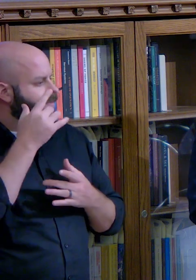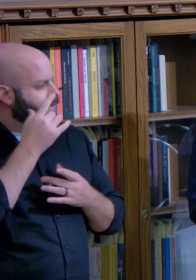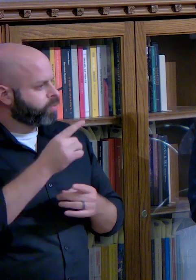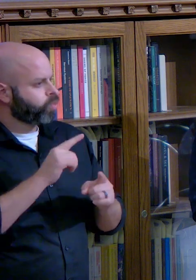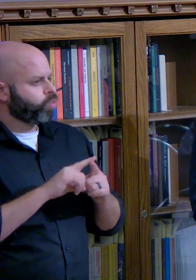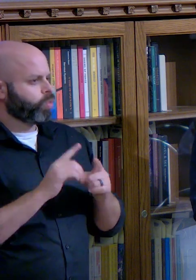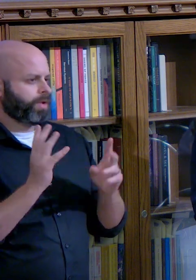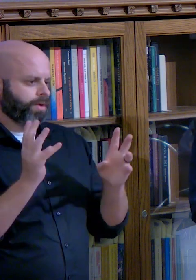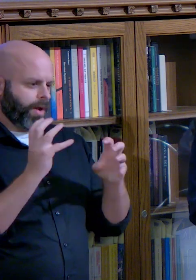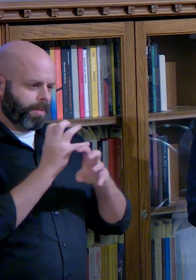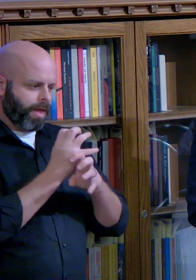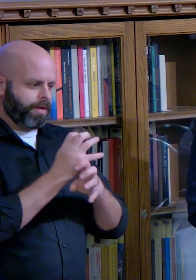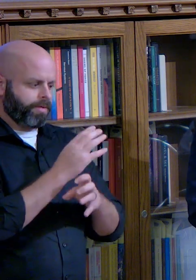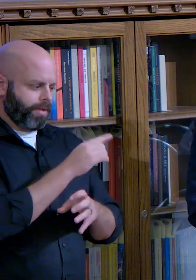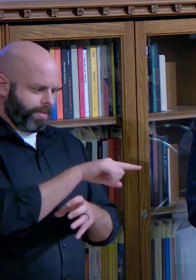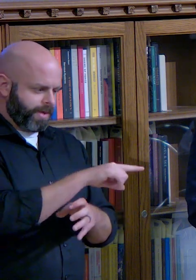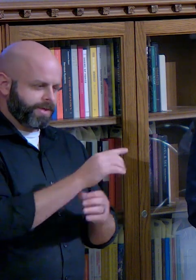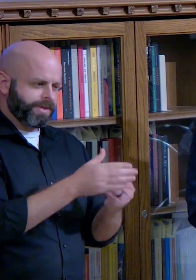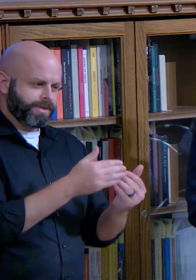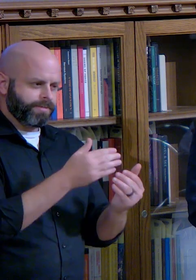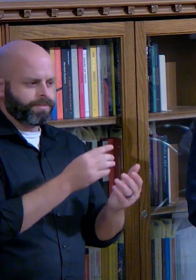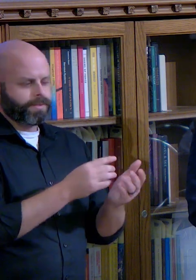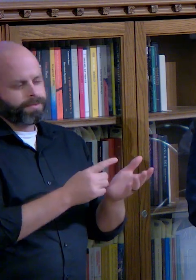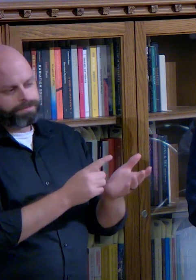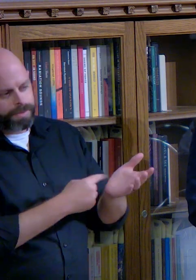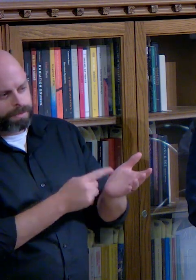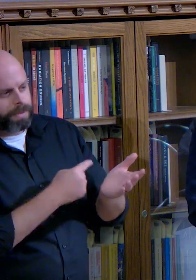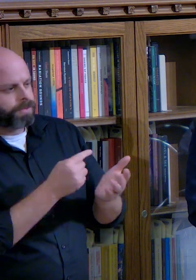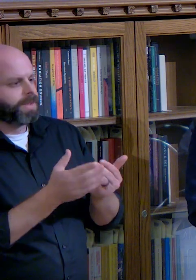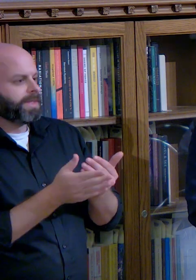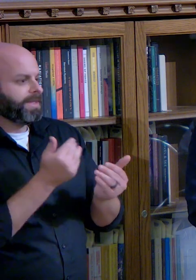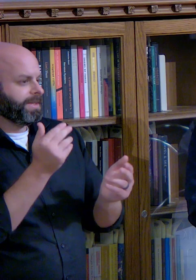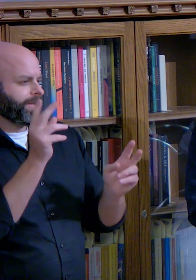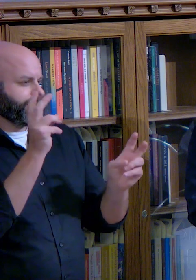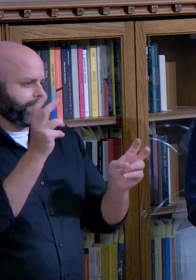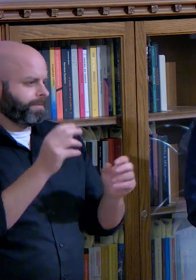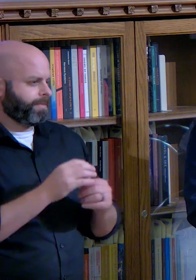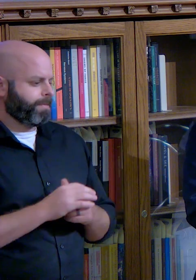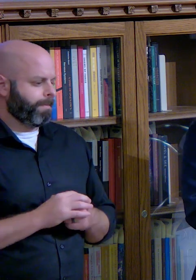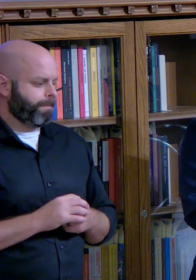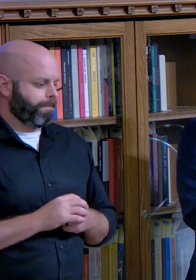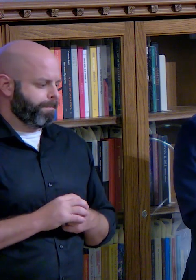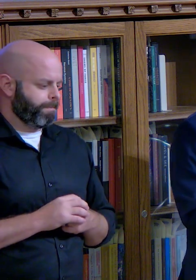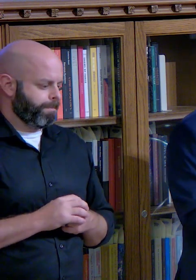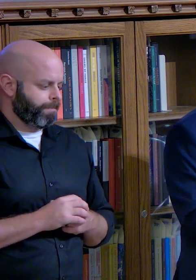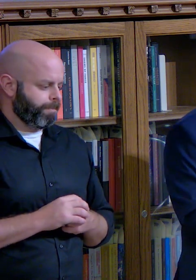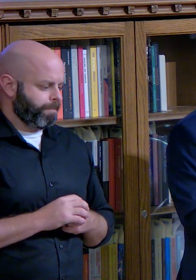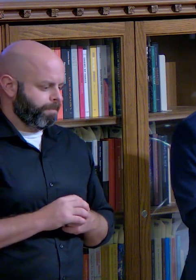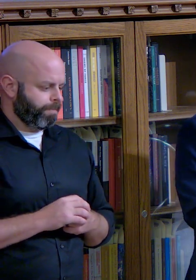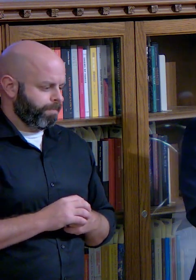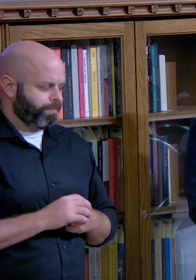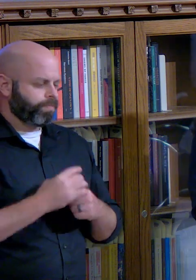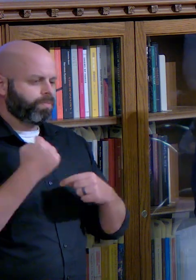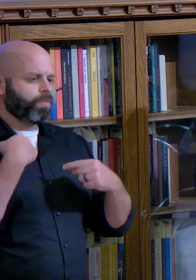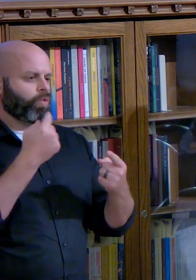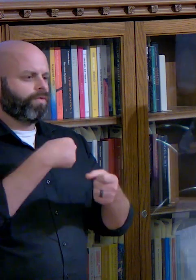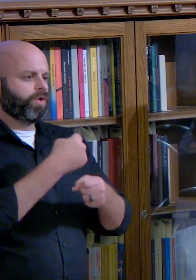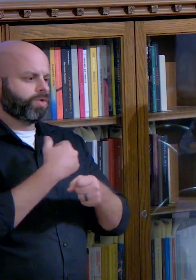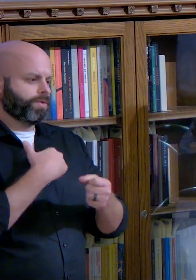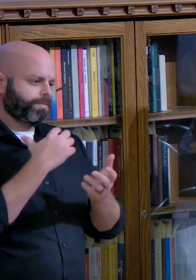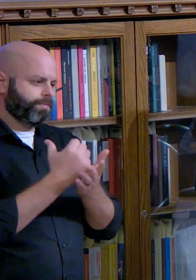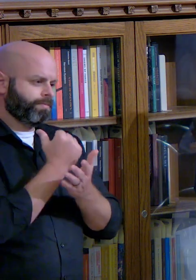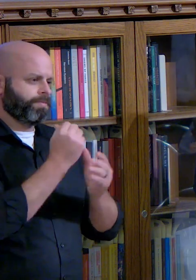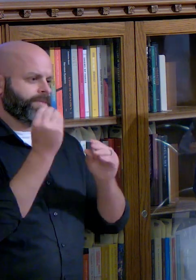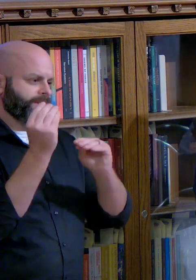these sometimes easy easy narratives over the years I've had the opportunity to teach a